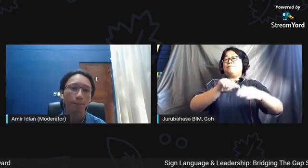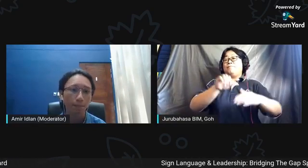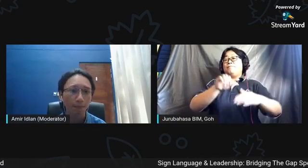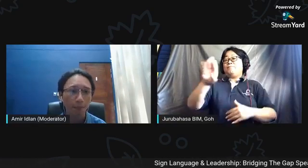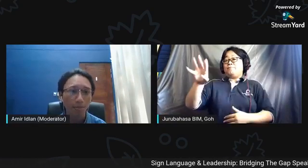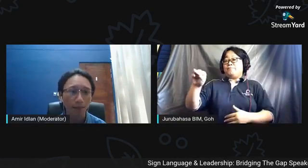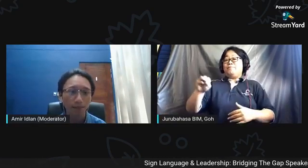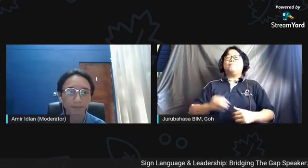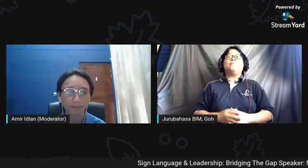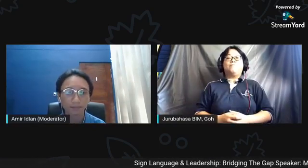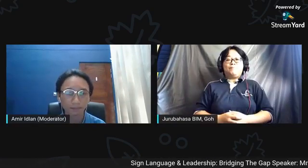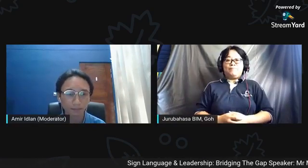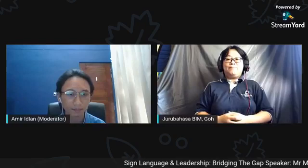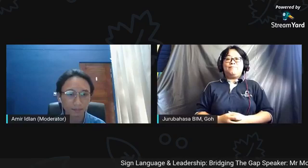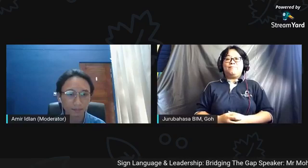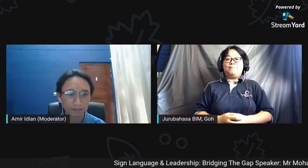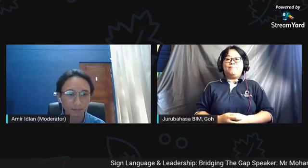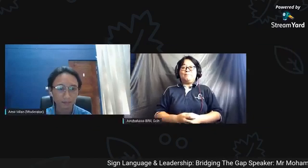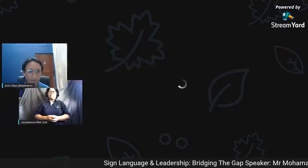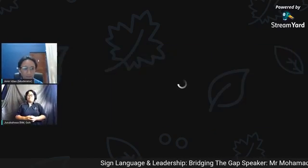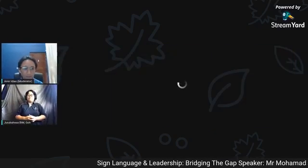BIM.